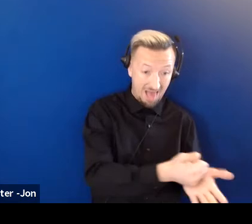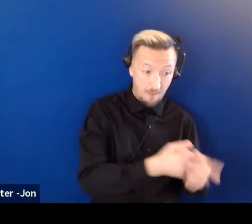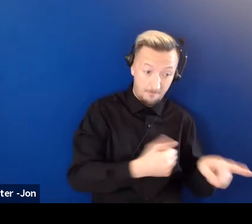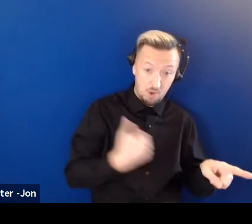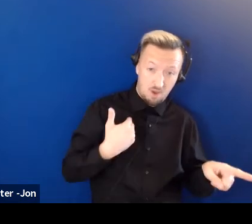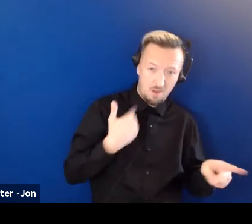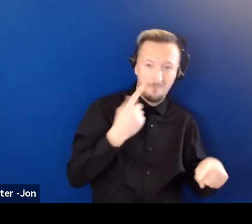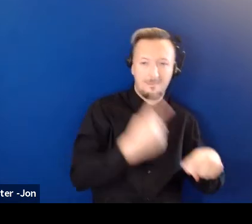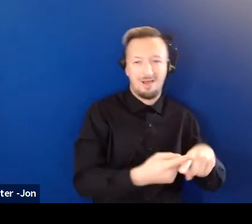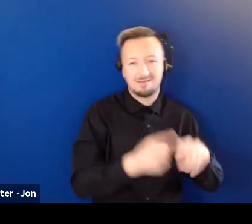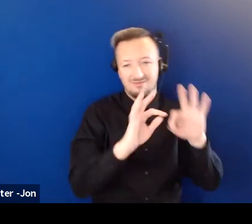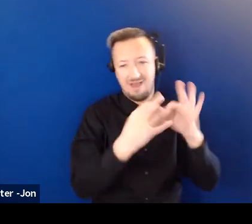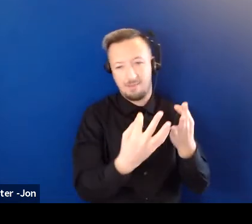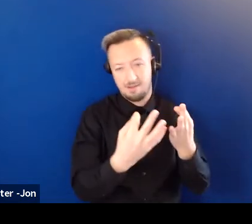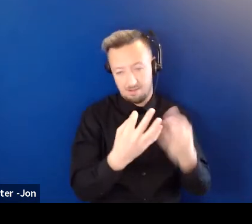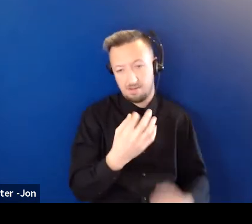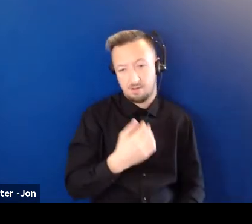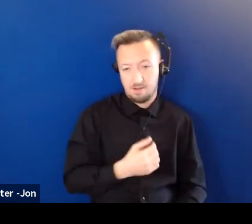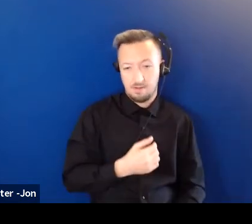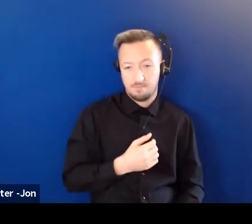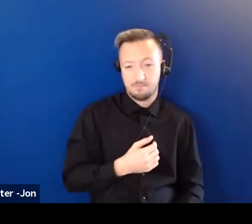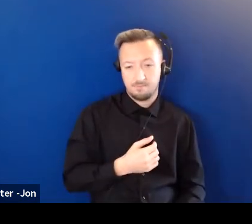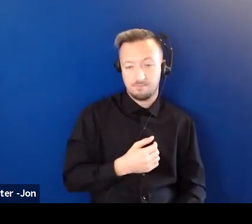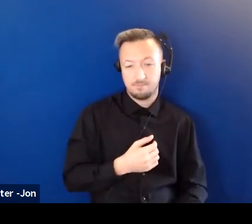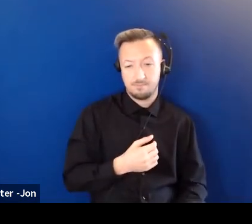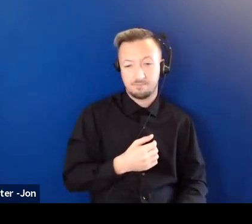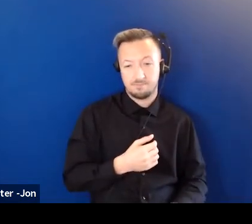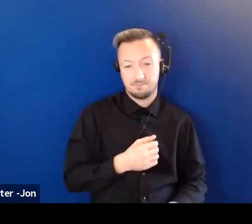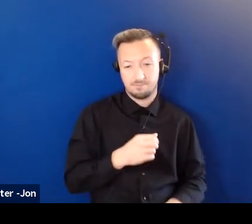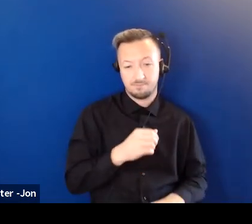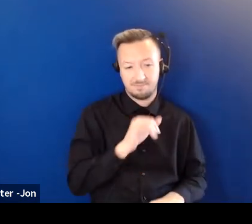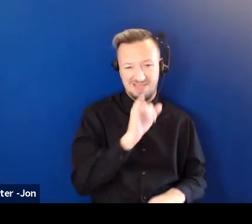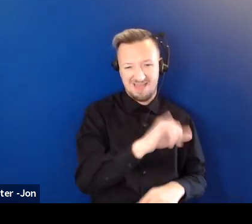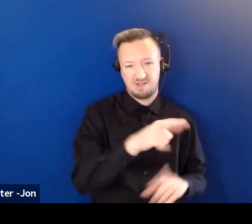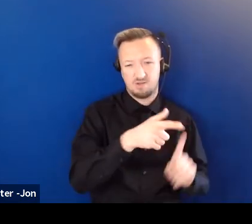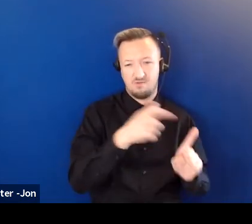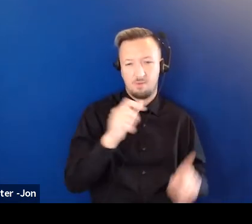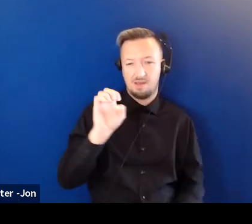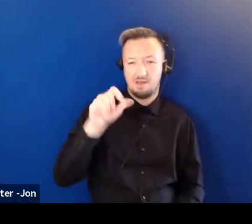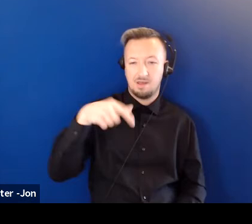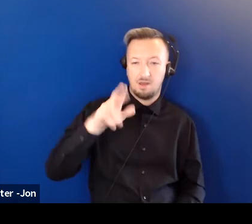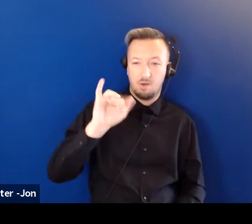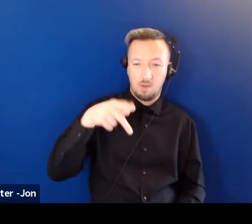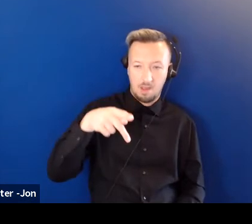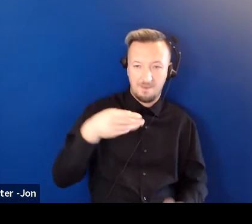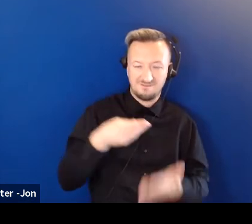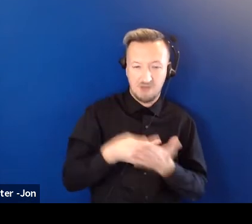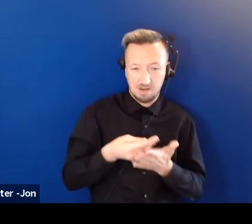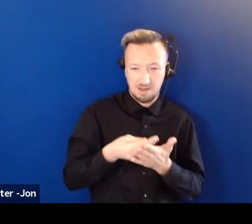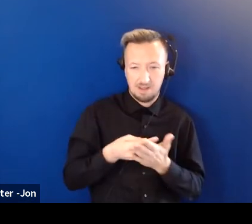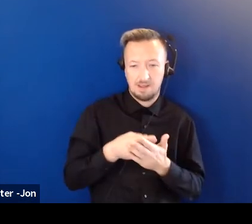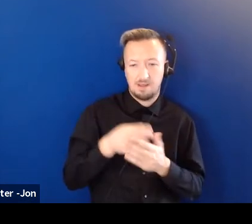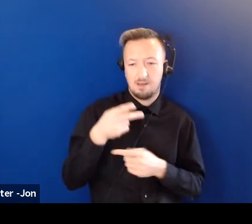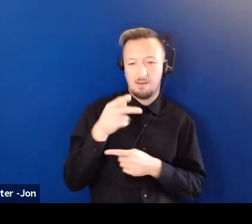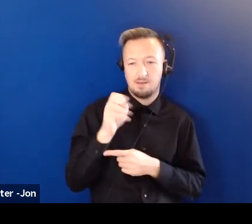that whole picture. And then, so we do a lot of that through our EQUIP funding, that peer mentoring, really kind